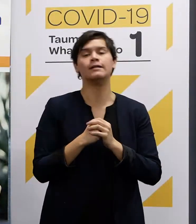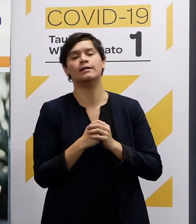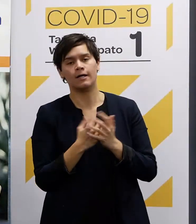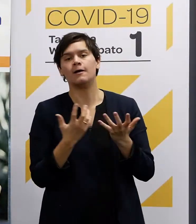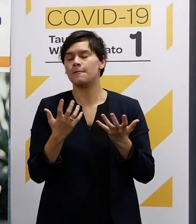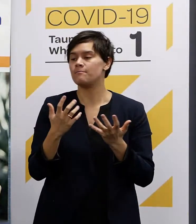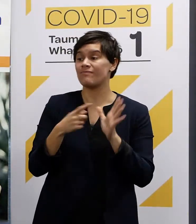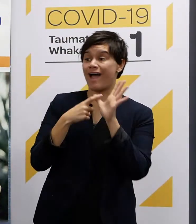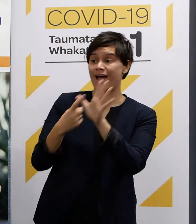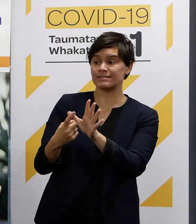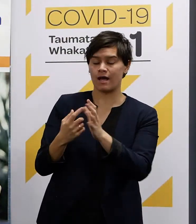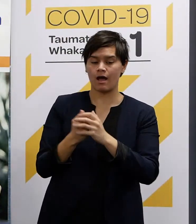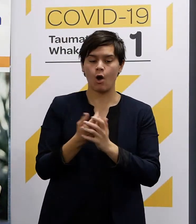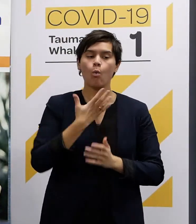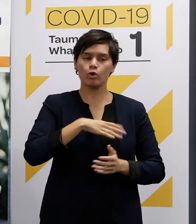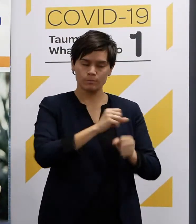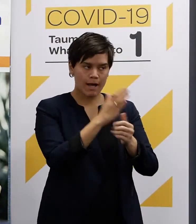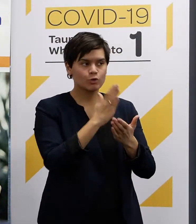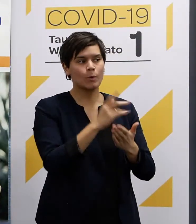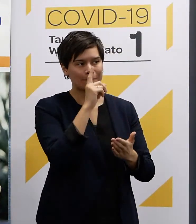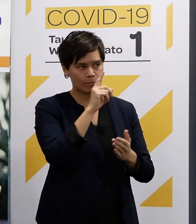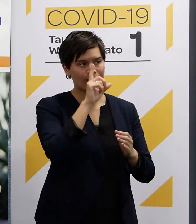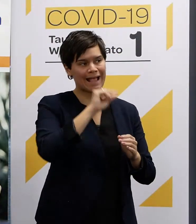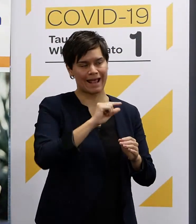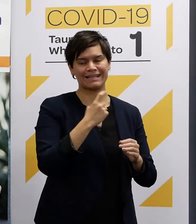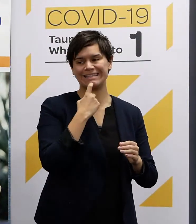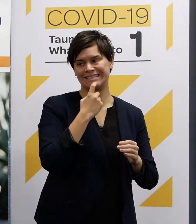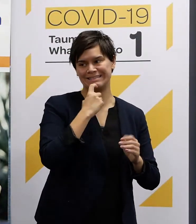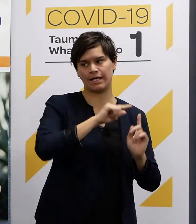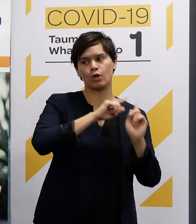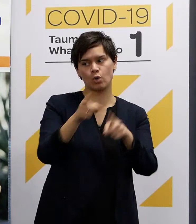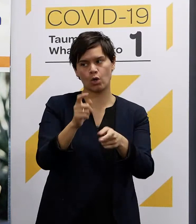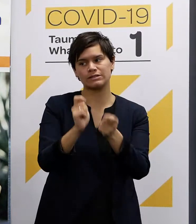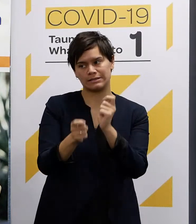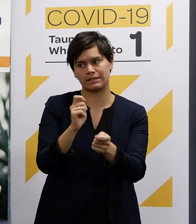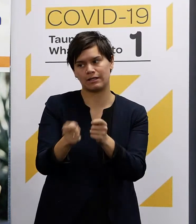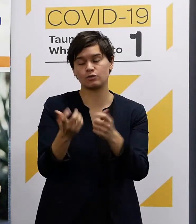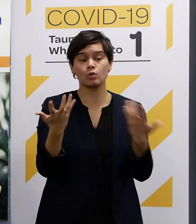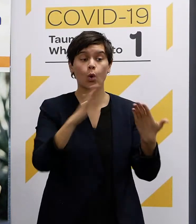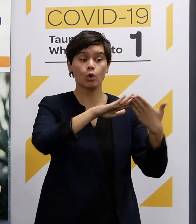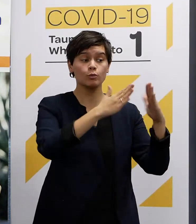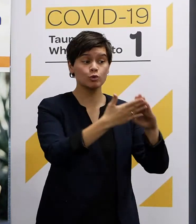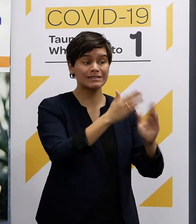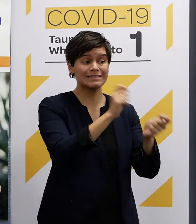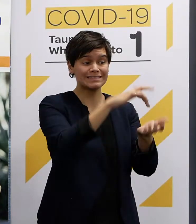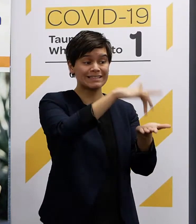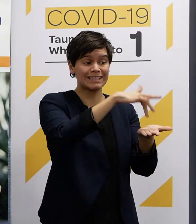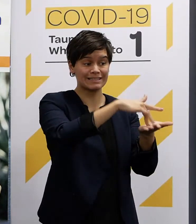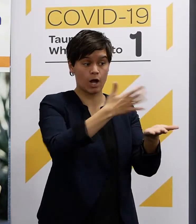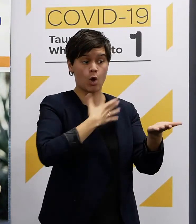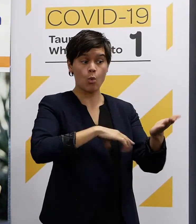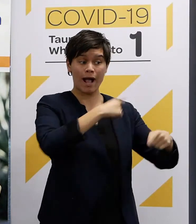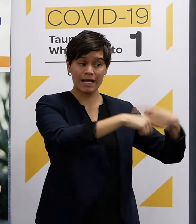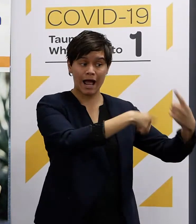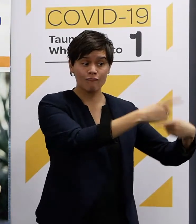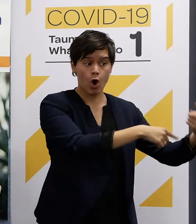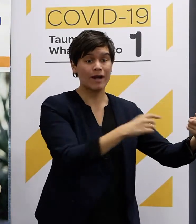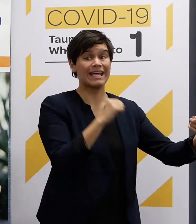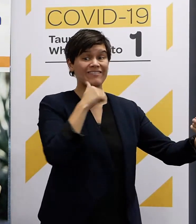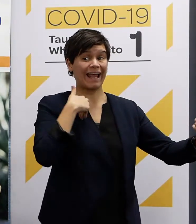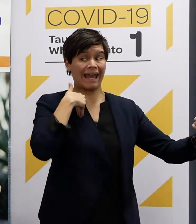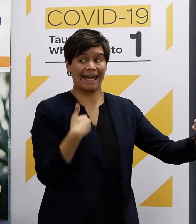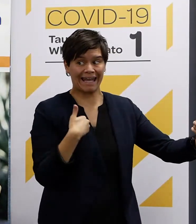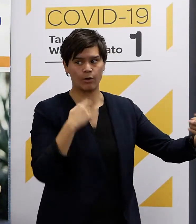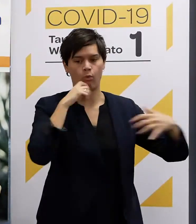testing, and we want them to maintain CVAC capacity and also be able to stand up more capacity very quickly if needed.